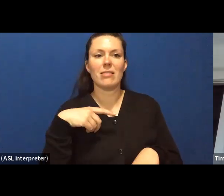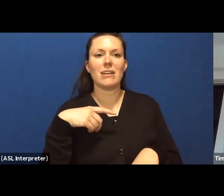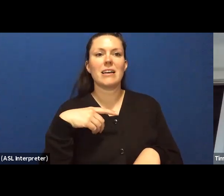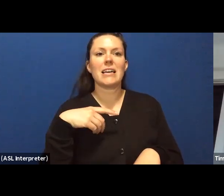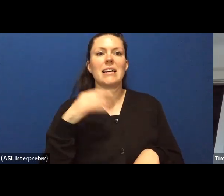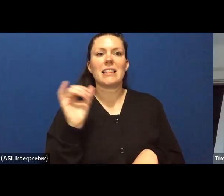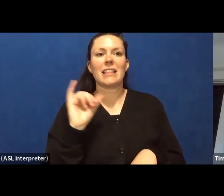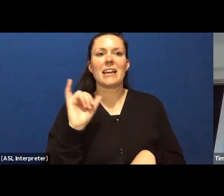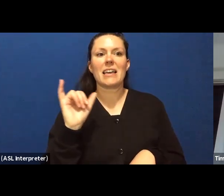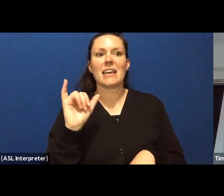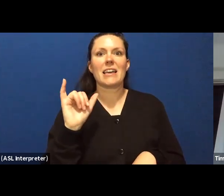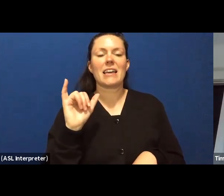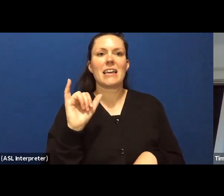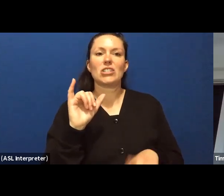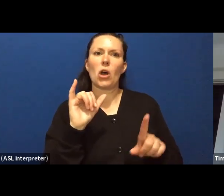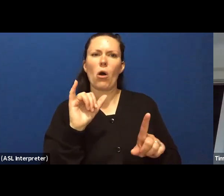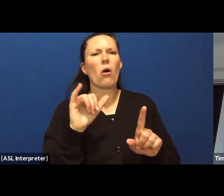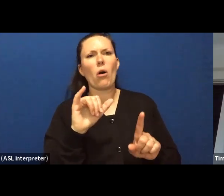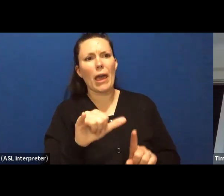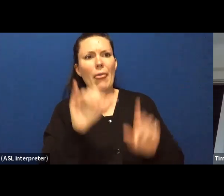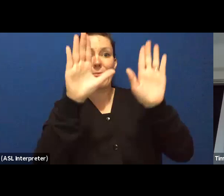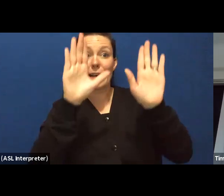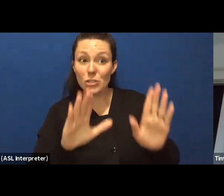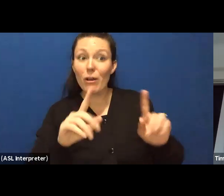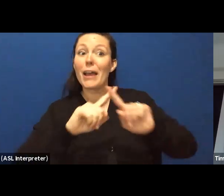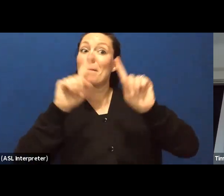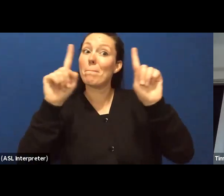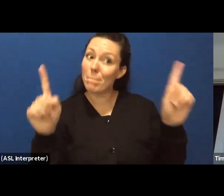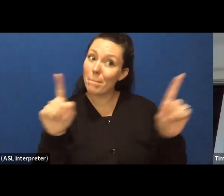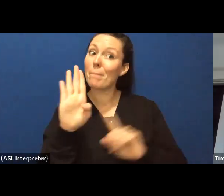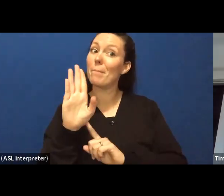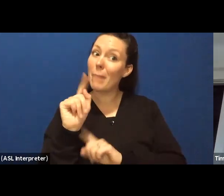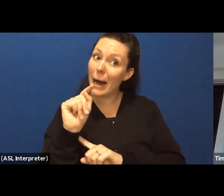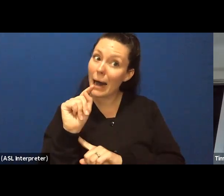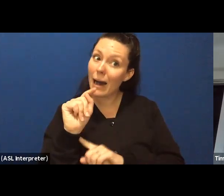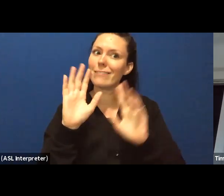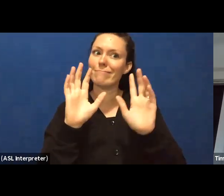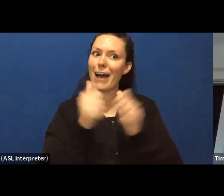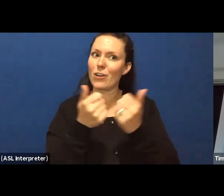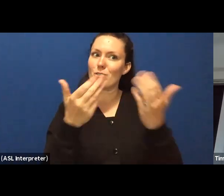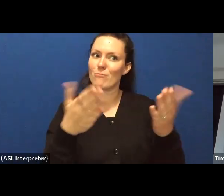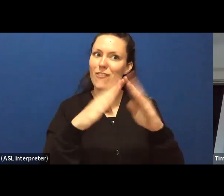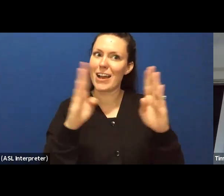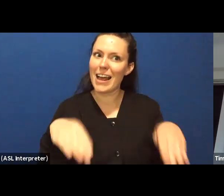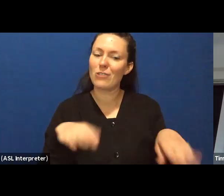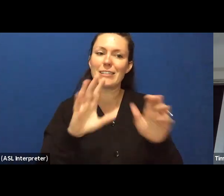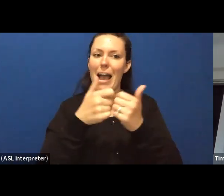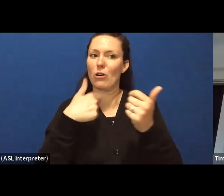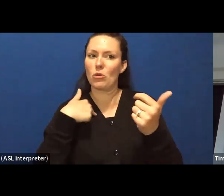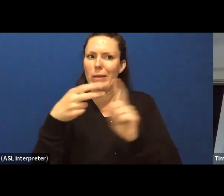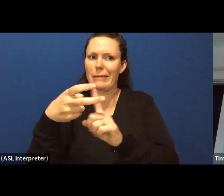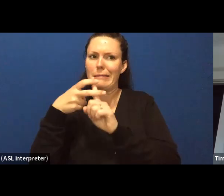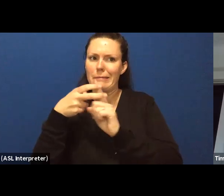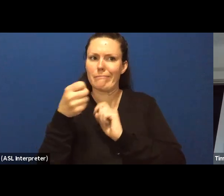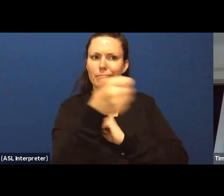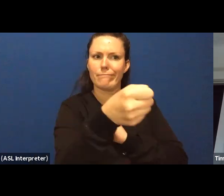like, okay, that's great. How do we get people housed? And so I do want to, we're going to talk about some tips